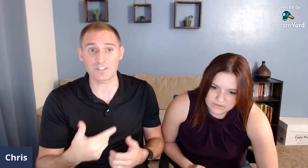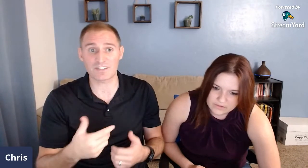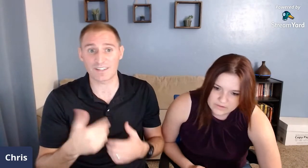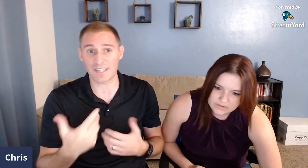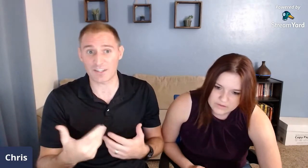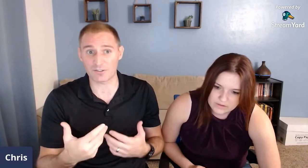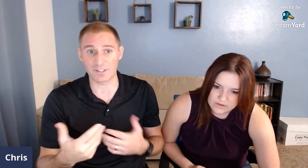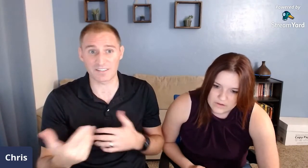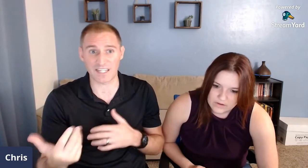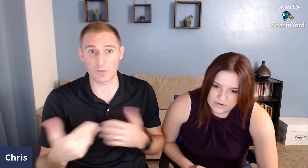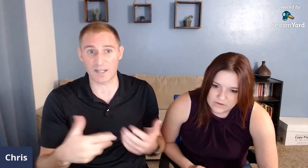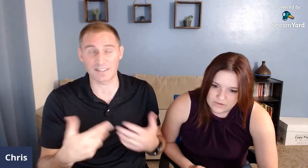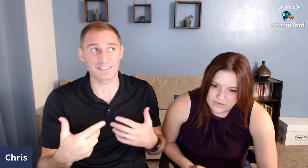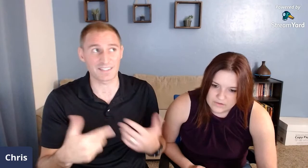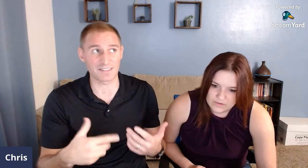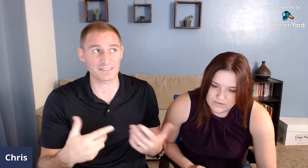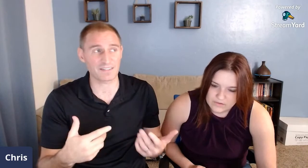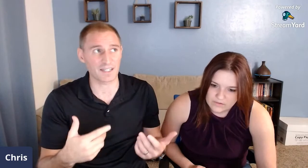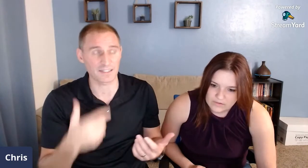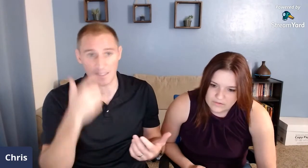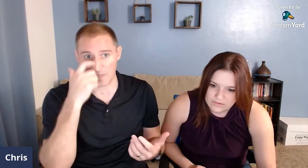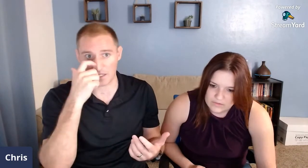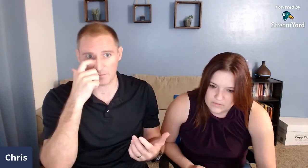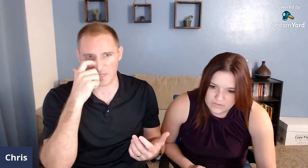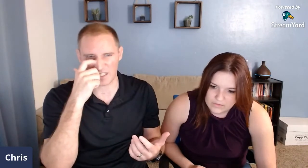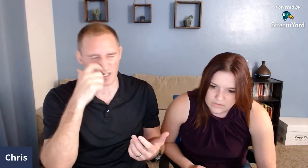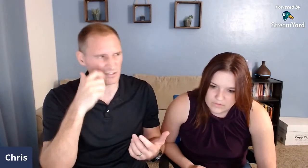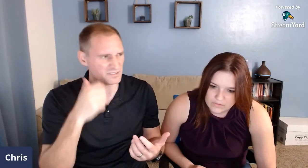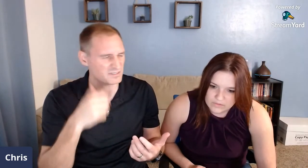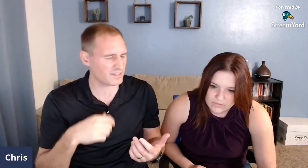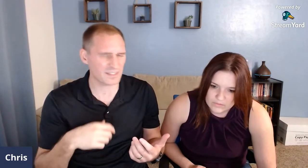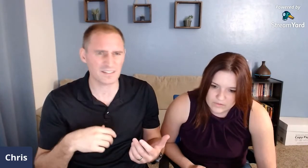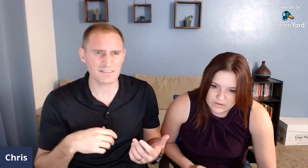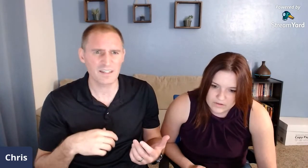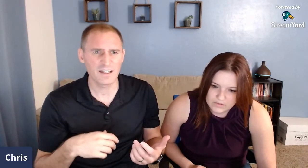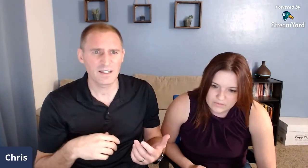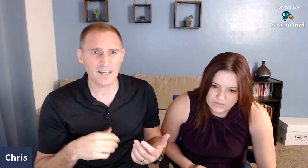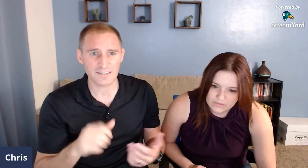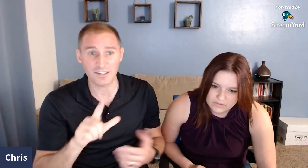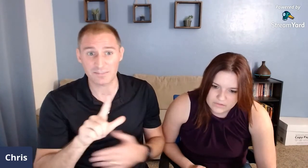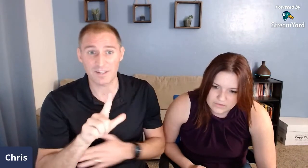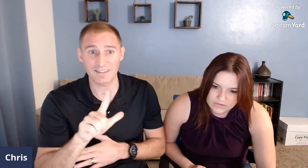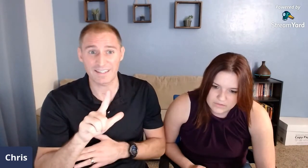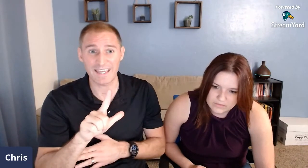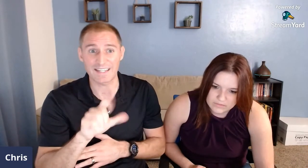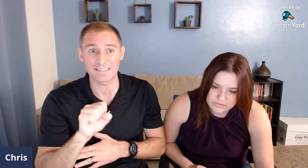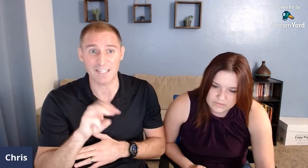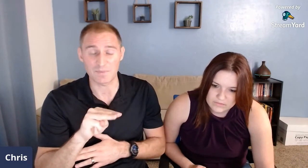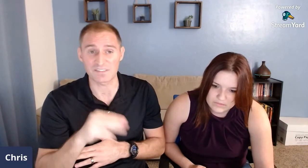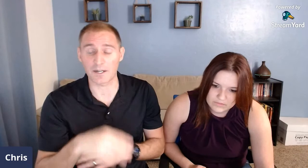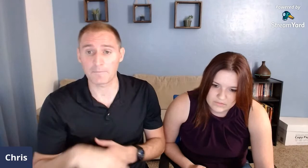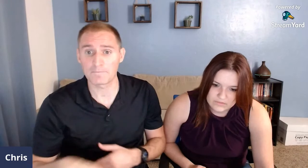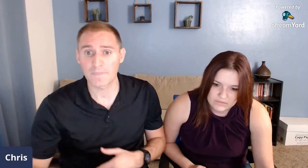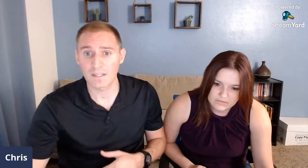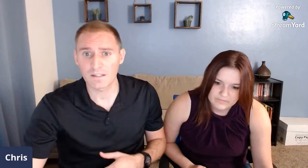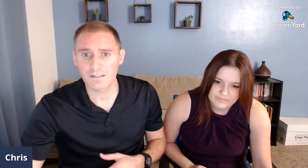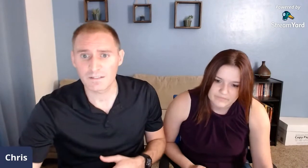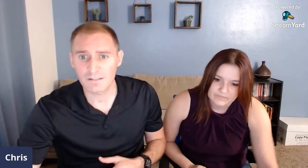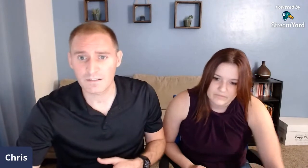Sign Language, and then the other is Lenguaje de Señas de Mexicanos, I think it is. So that's why the LSM is